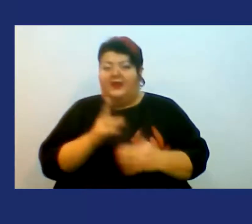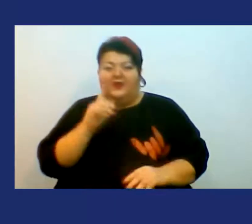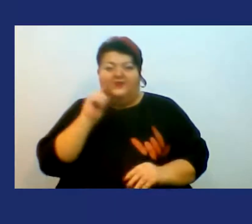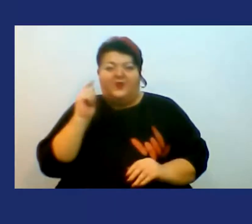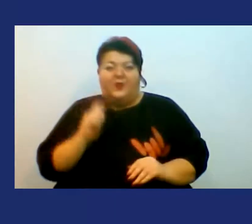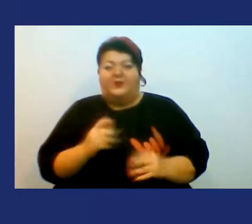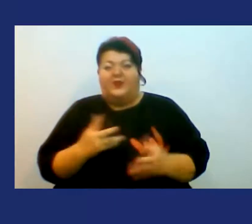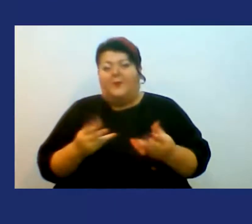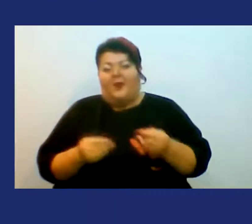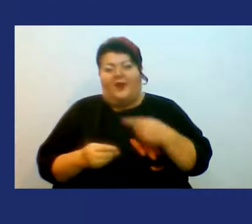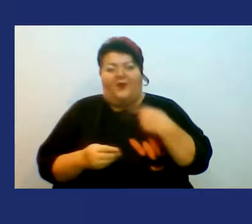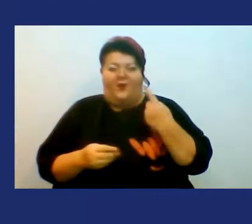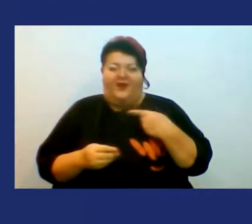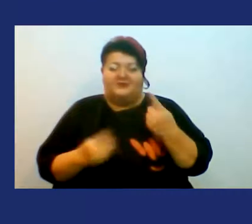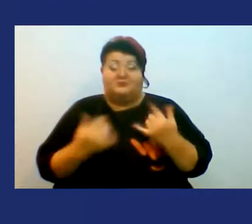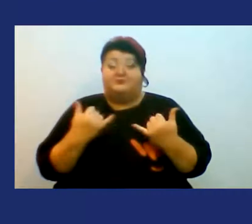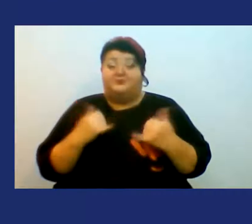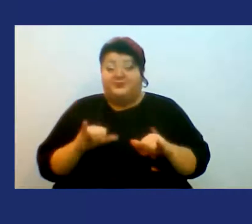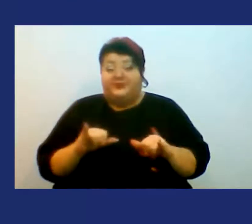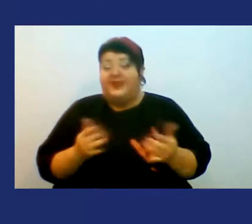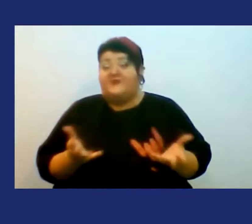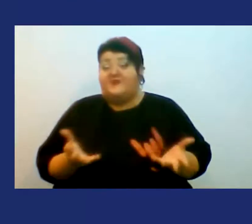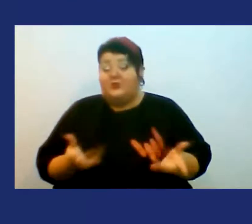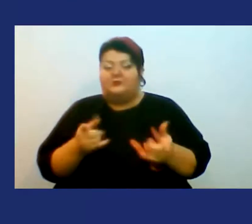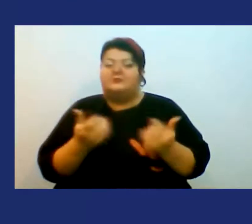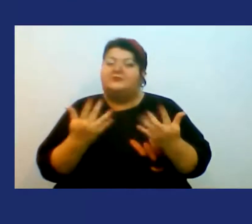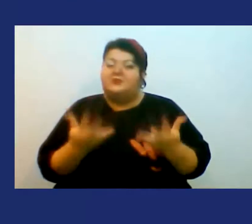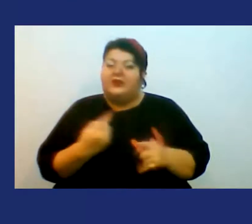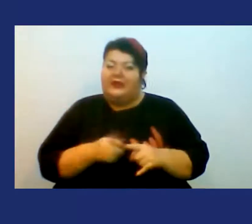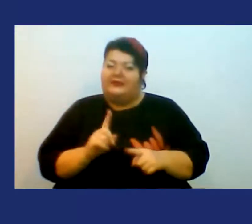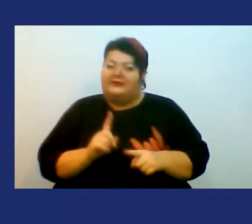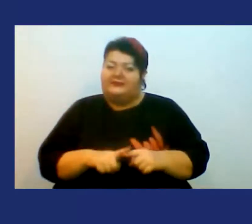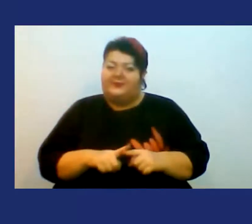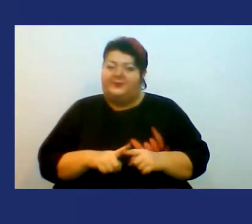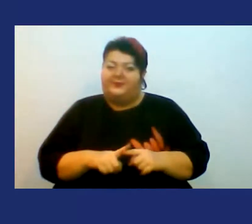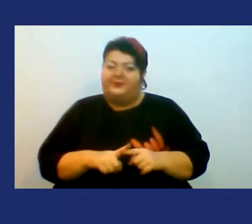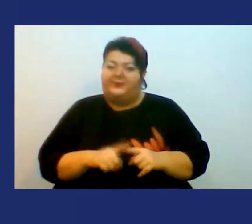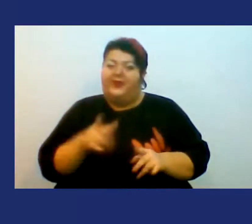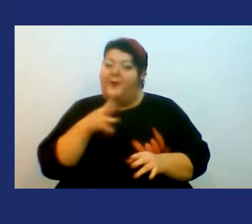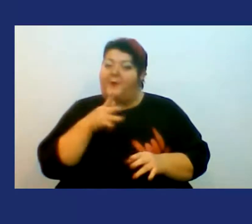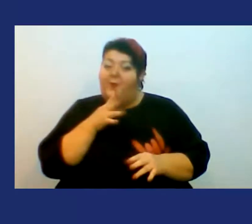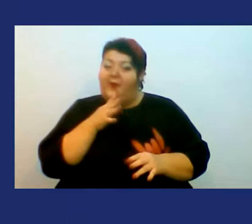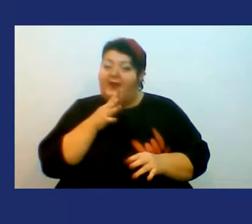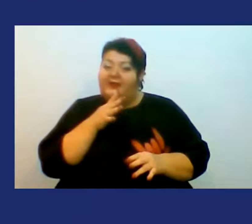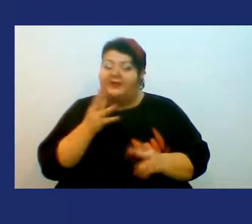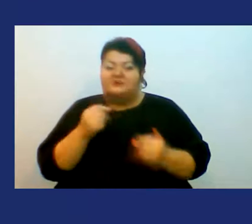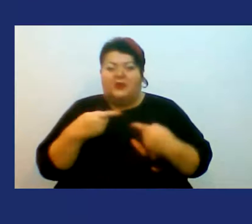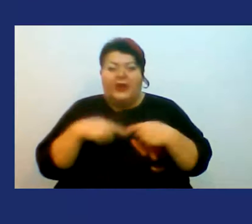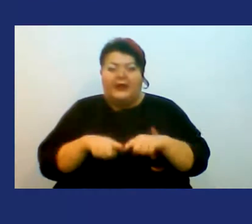for Ukrainian experience quite weird and new. And obviously,